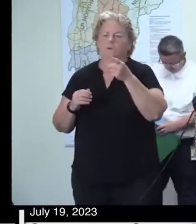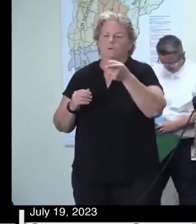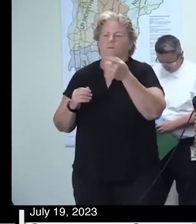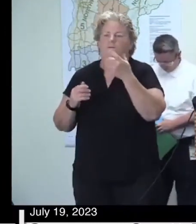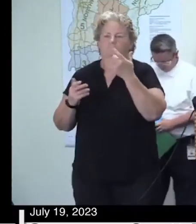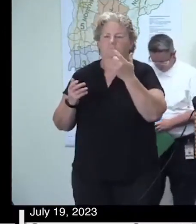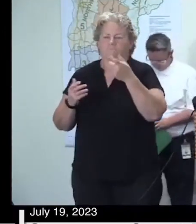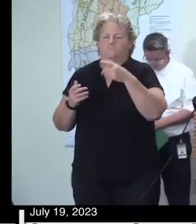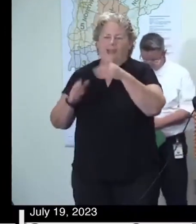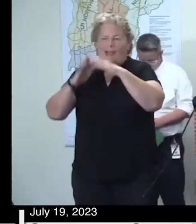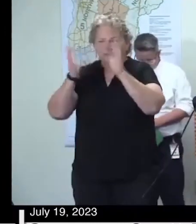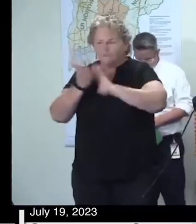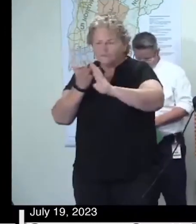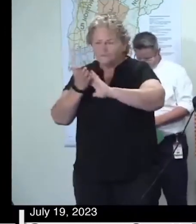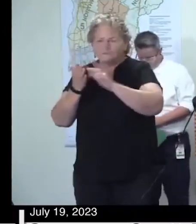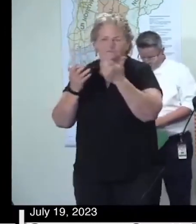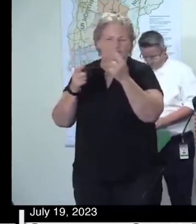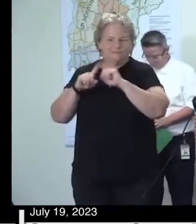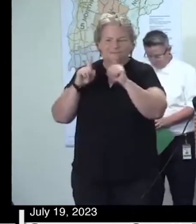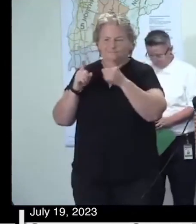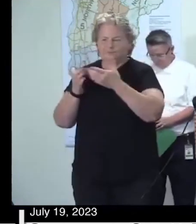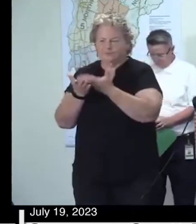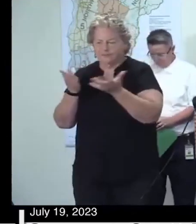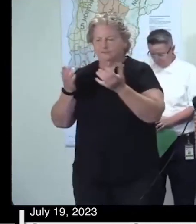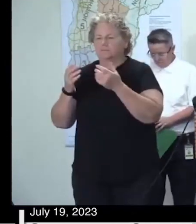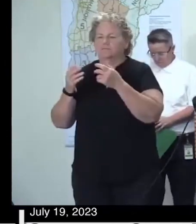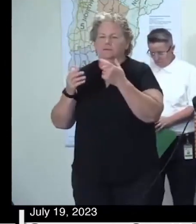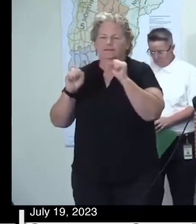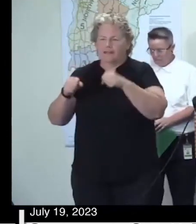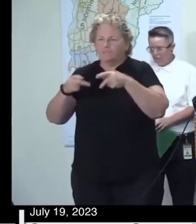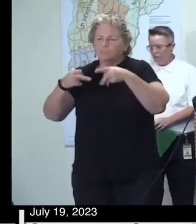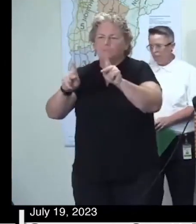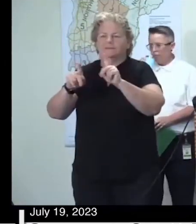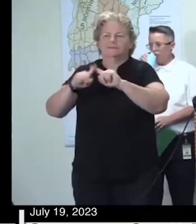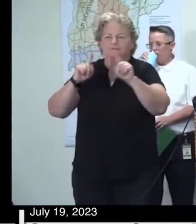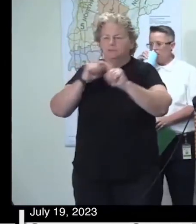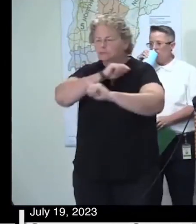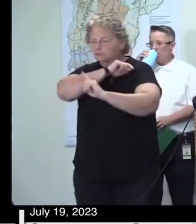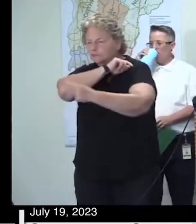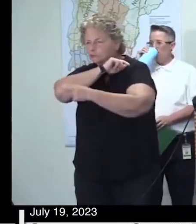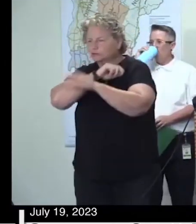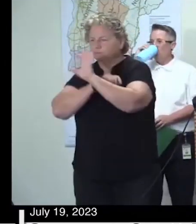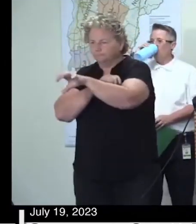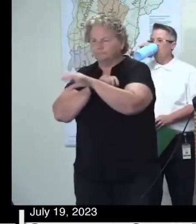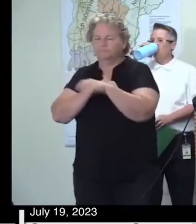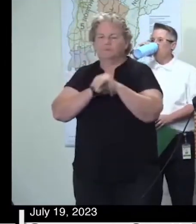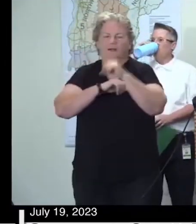homes. Community volunteers should continue to register with